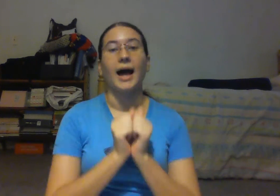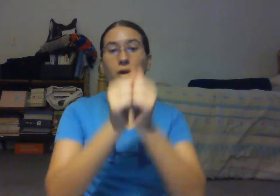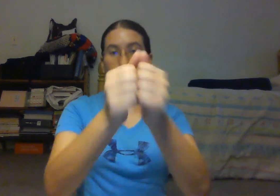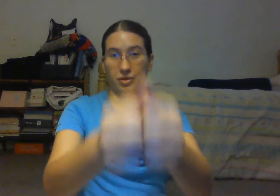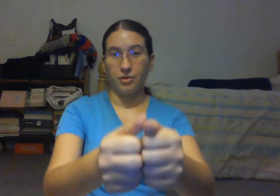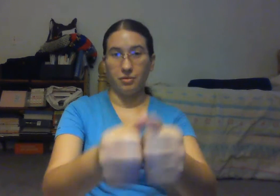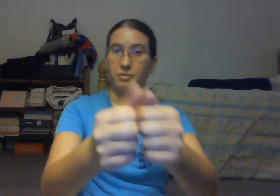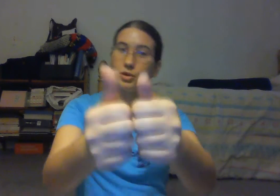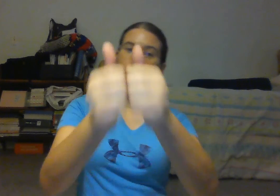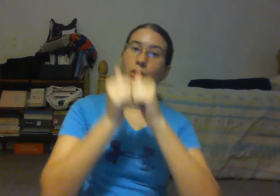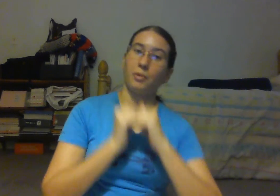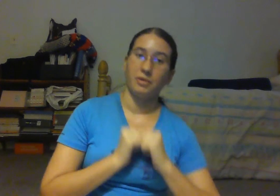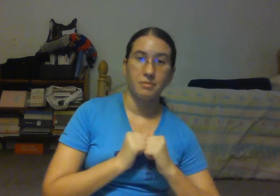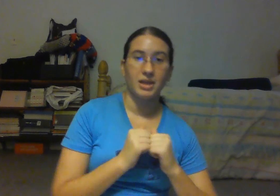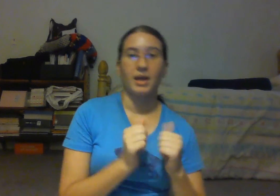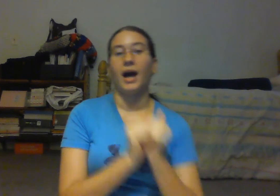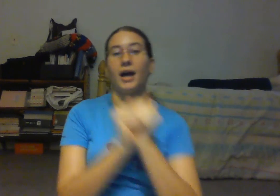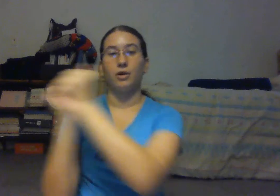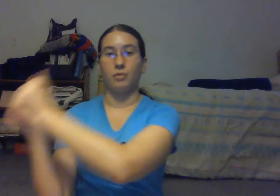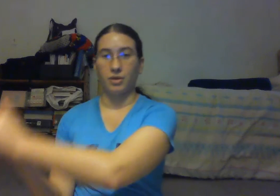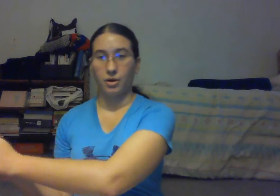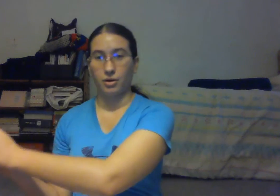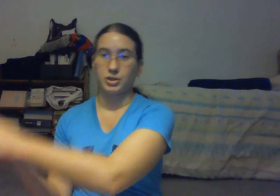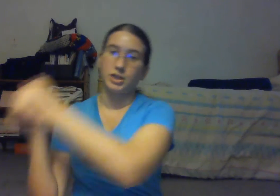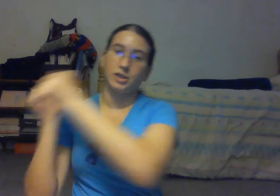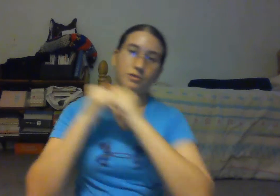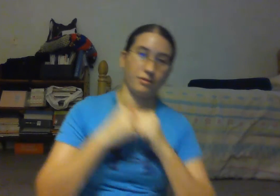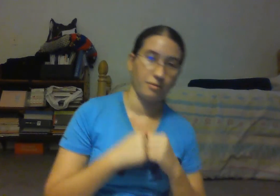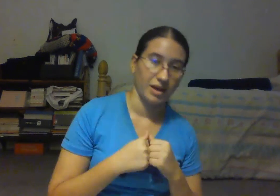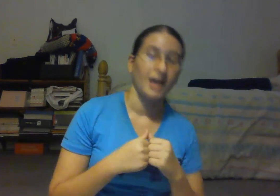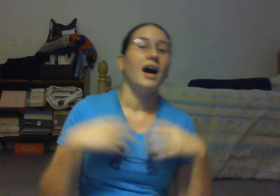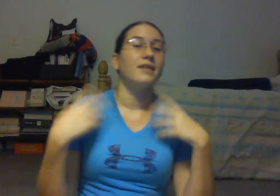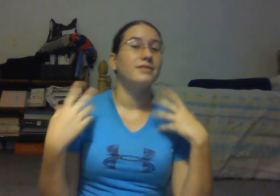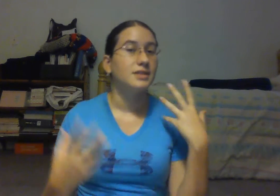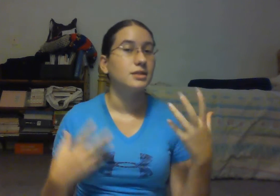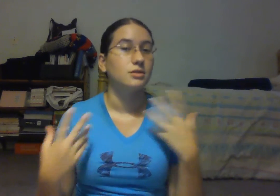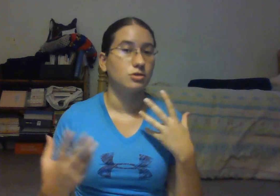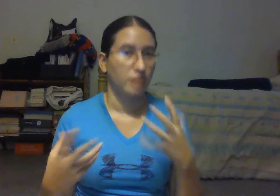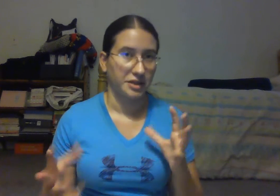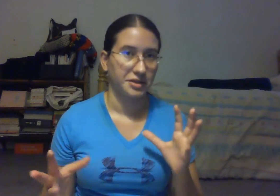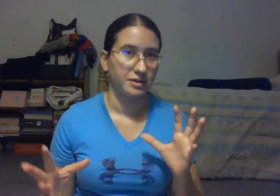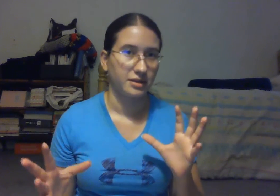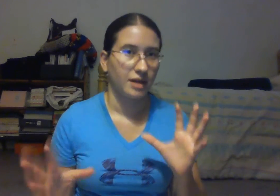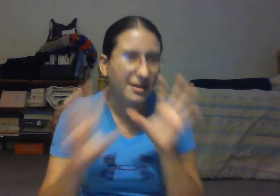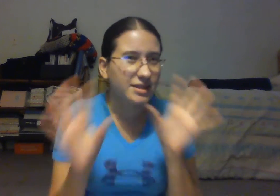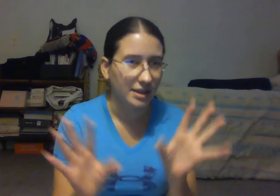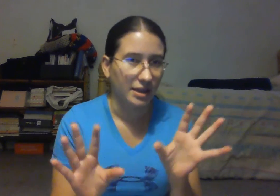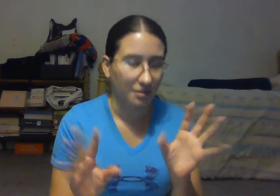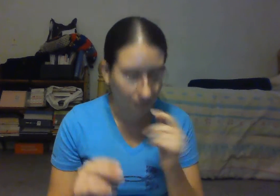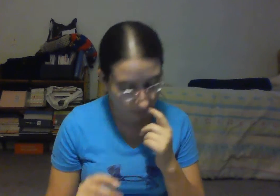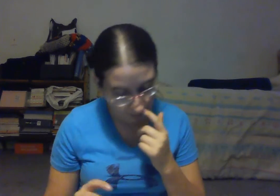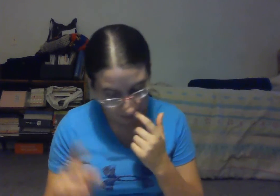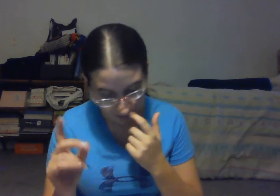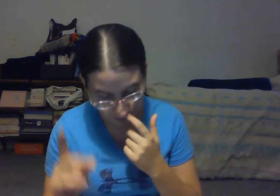go with you. You go with me. I go with her. She goes with me. I've seen it directionally. I've seen it. But I don't